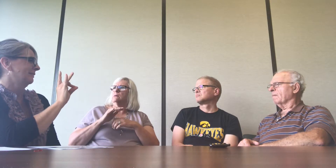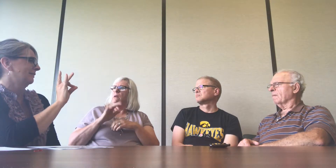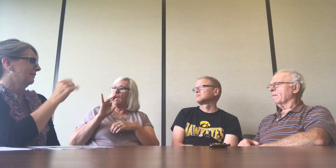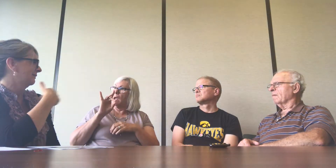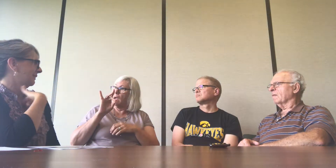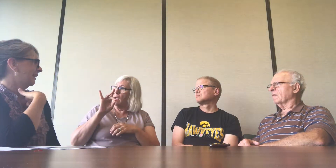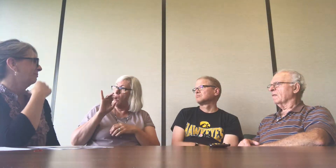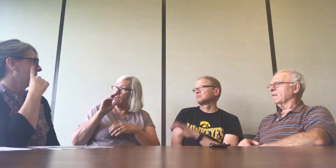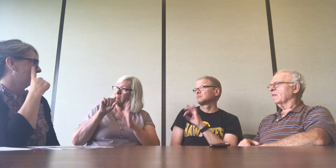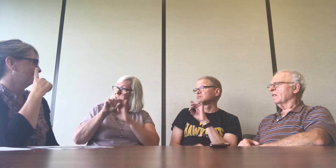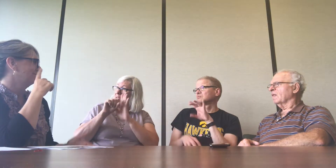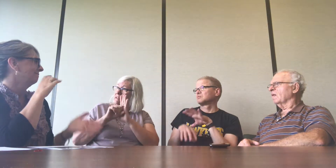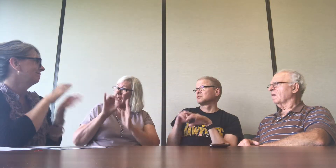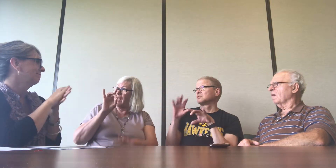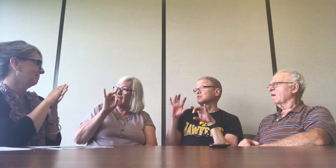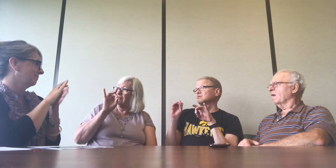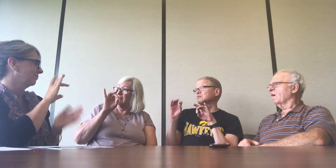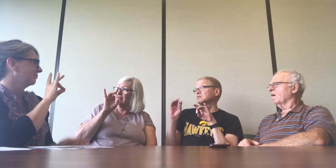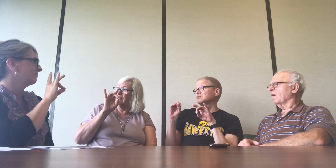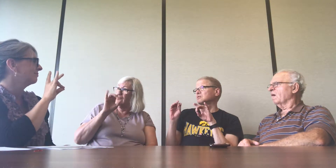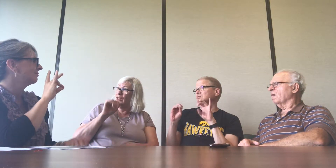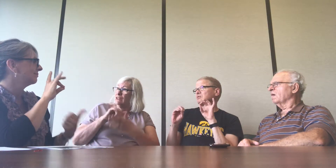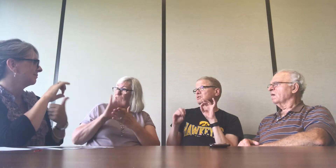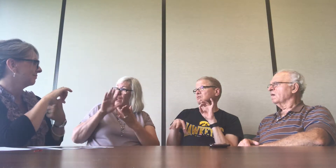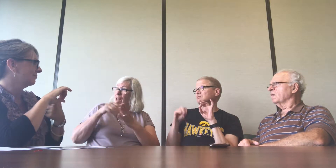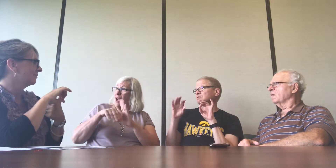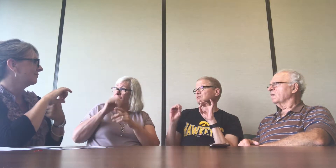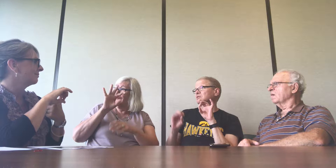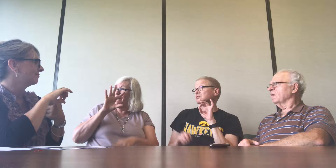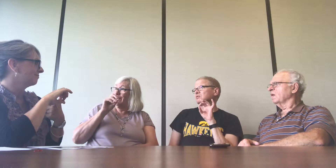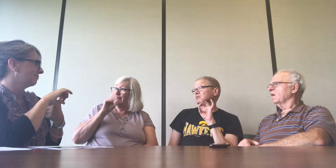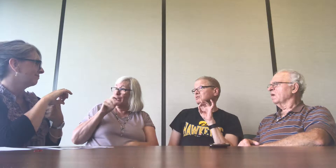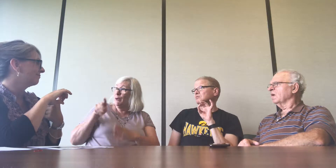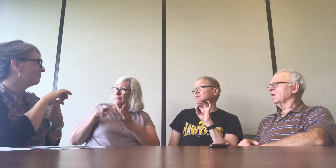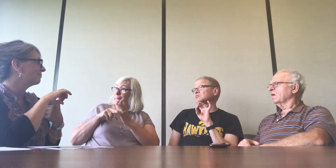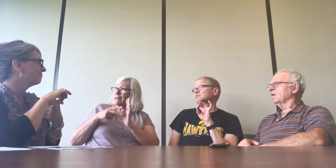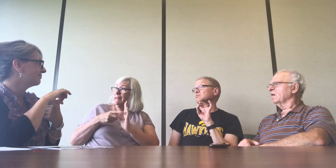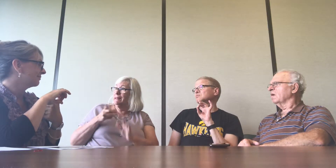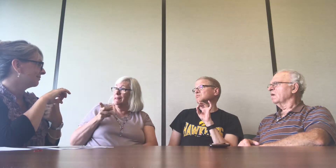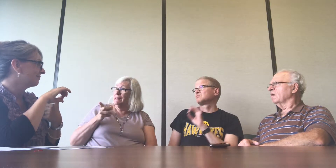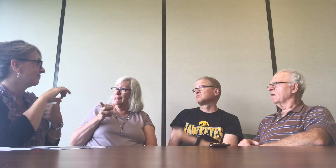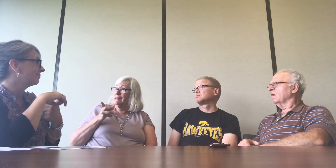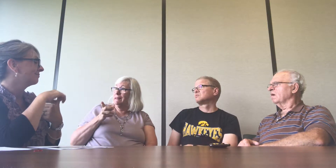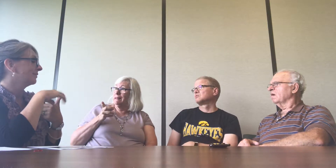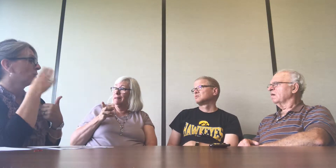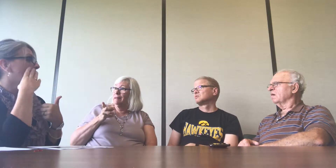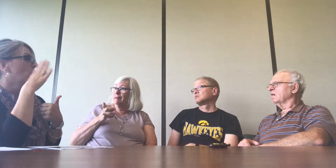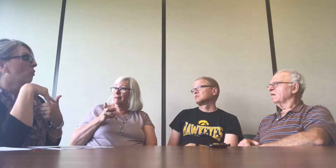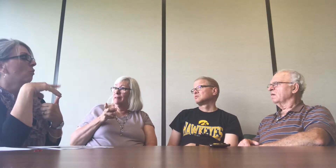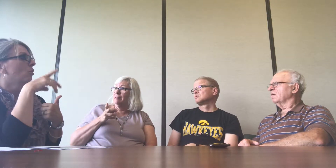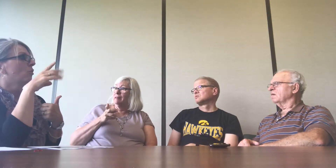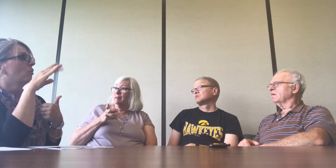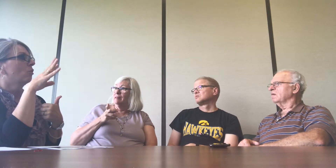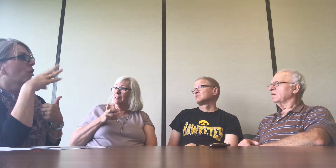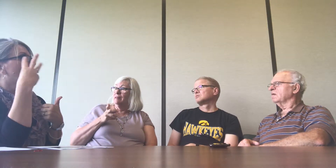abuse? Jennifer, there's only 8. Really? Out of 50 states, only 8?